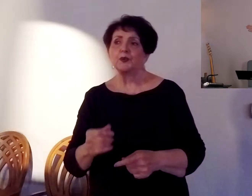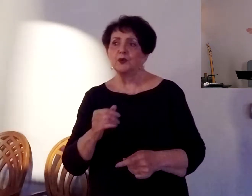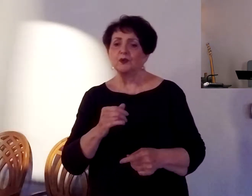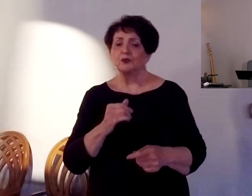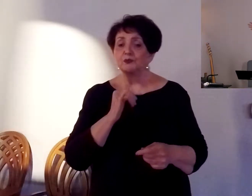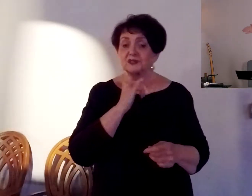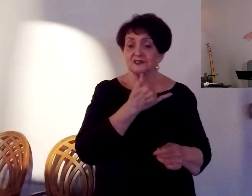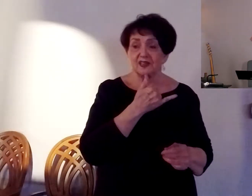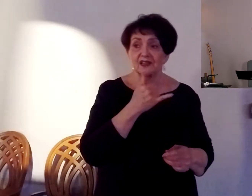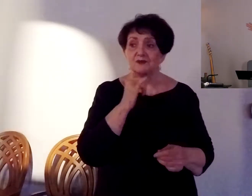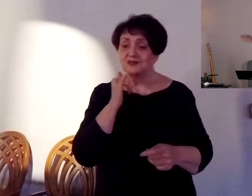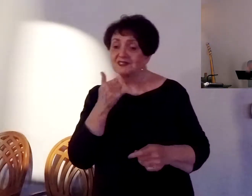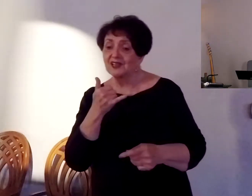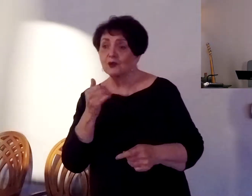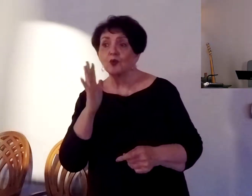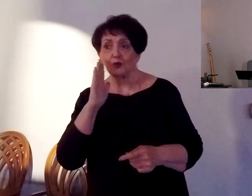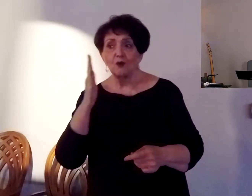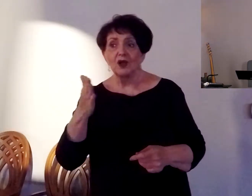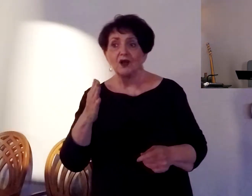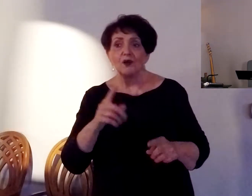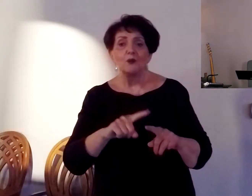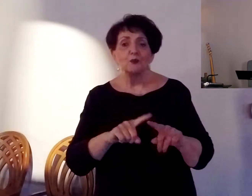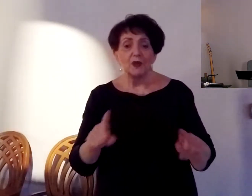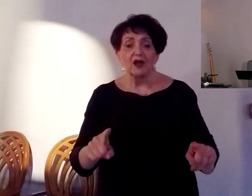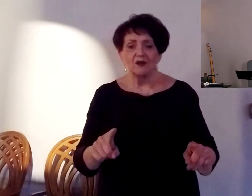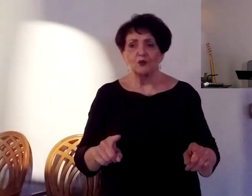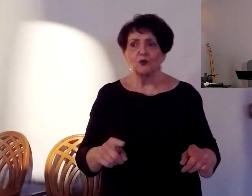seeking to navigate that line.